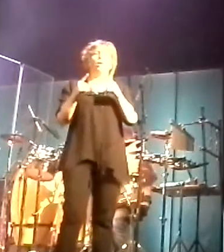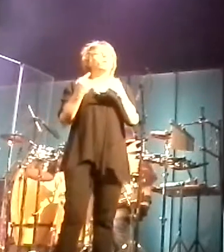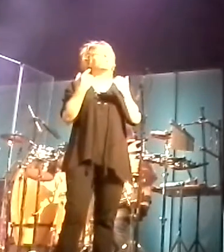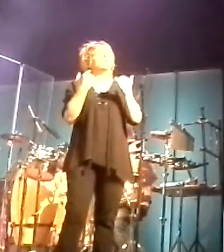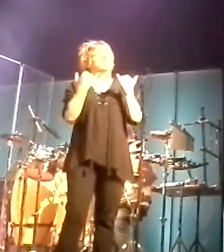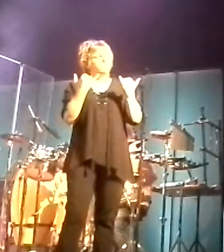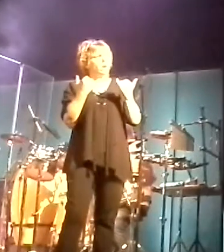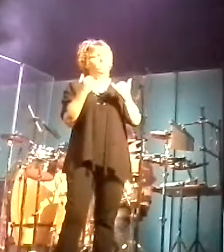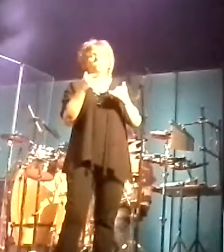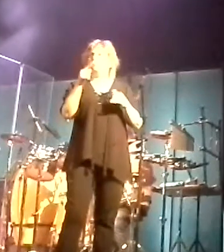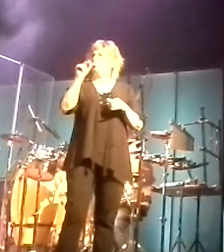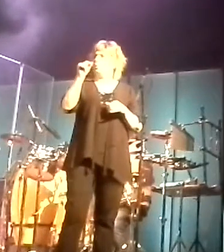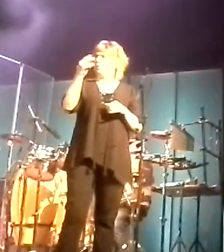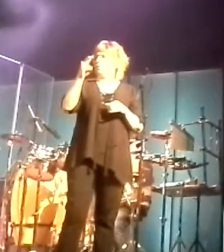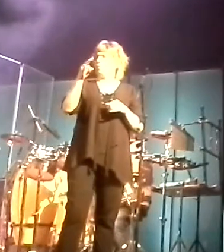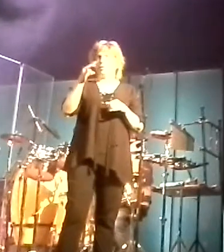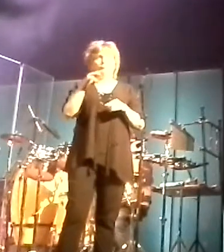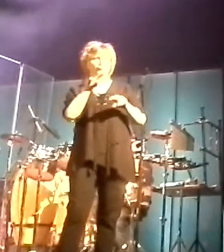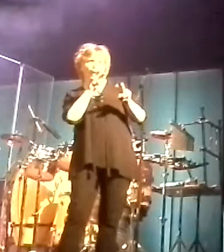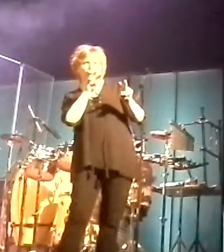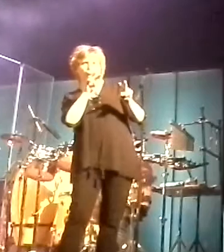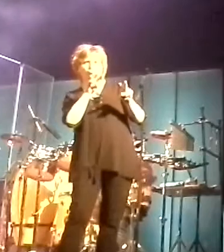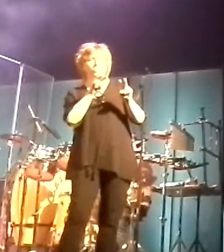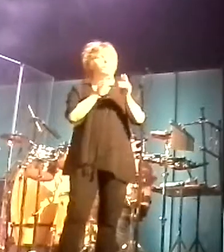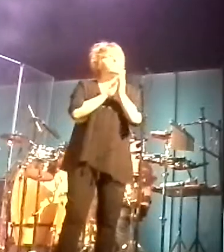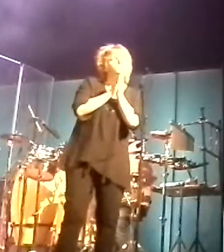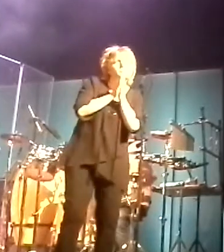forward in 2017 with expectancy. Like,